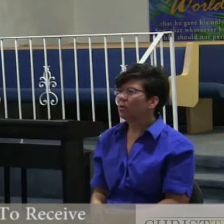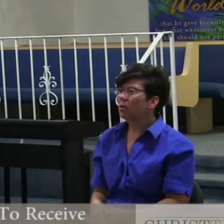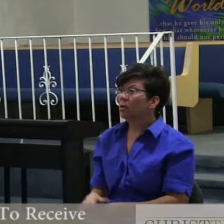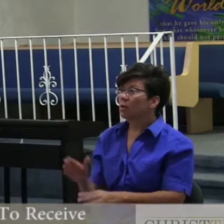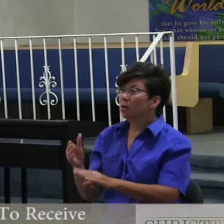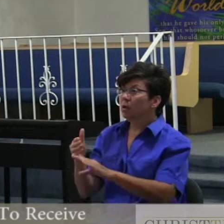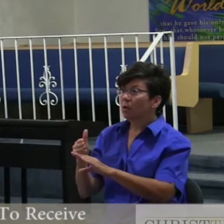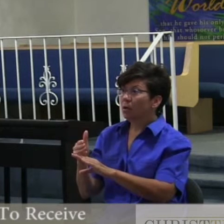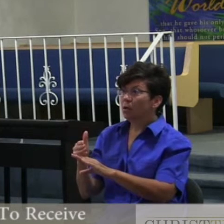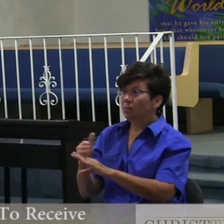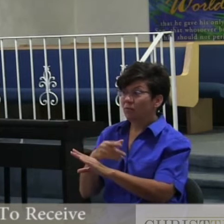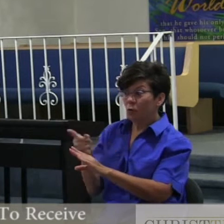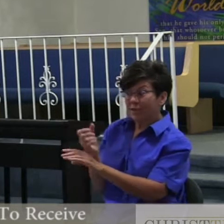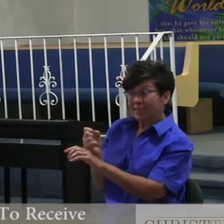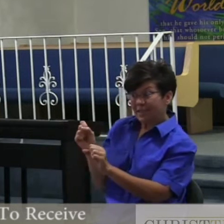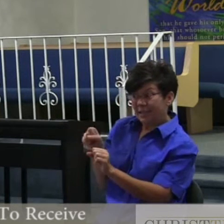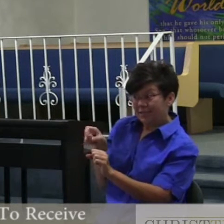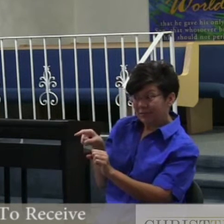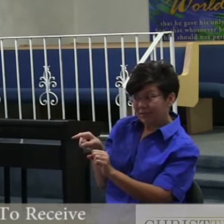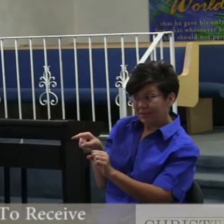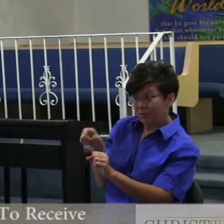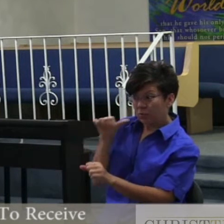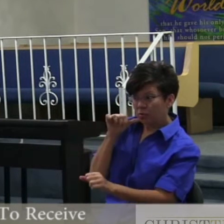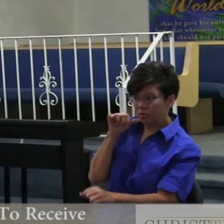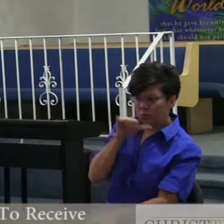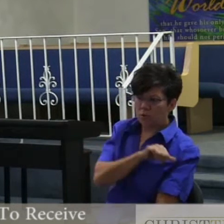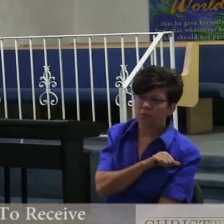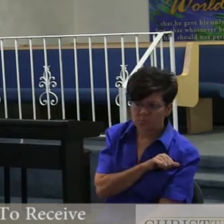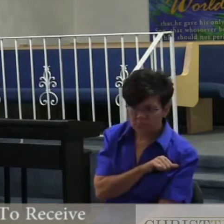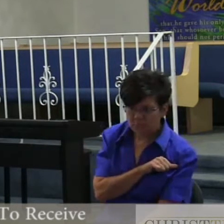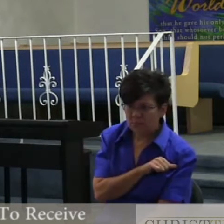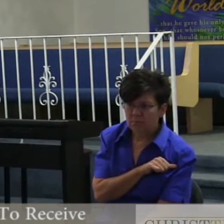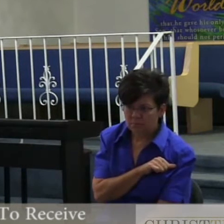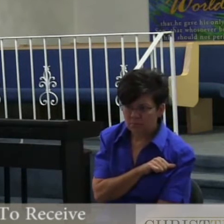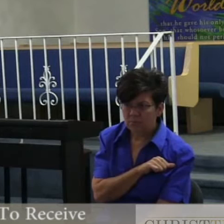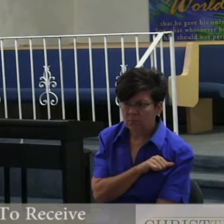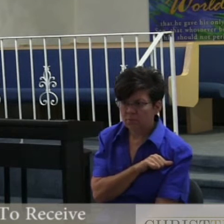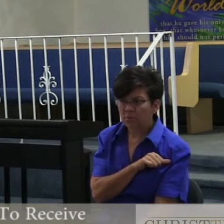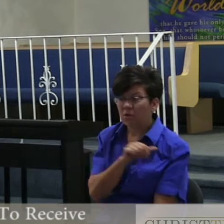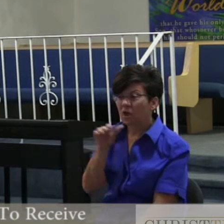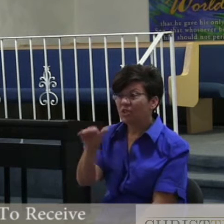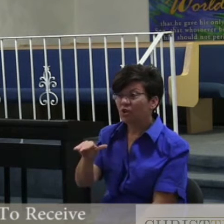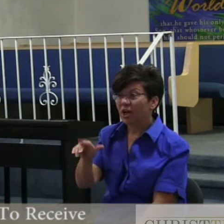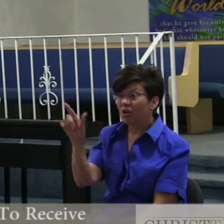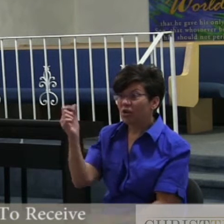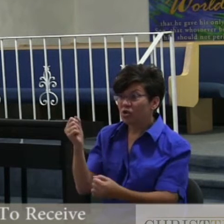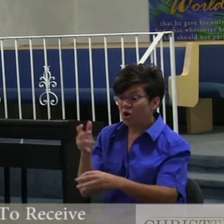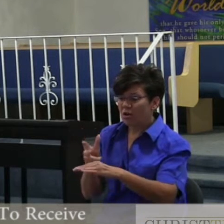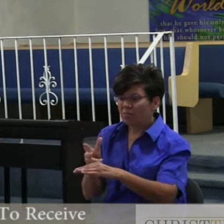Before he got saved, he was drunk. He had ran over a child.